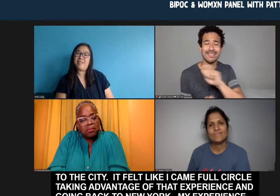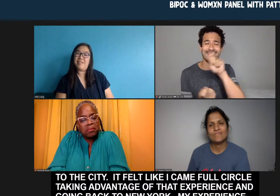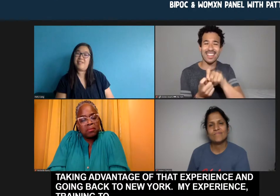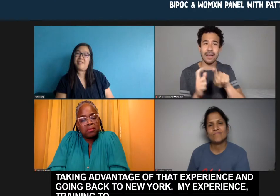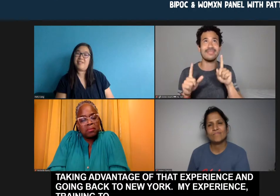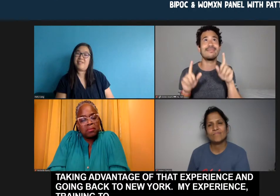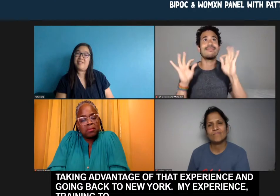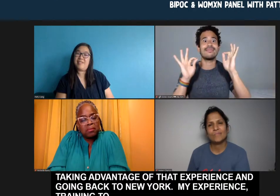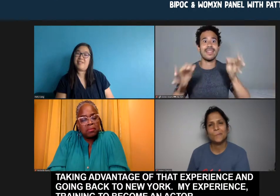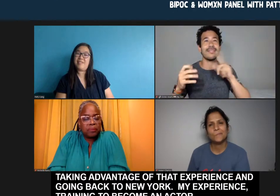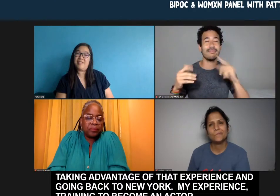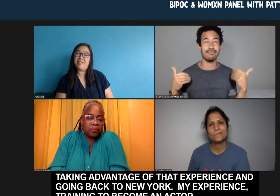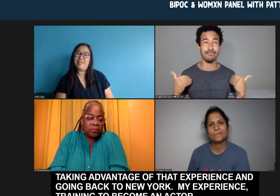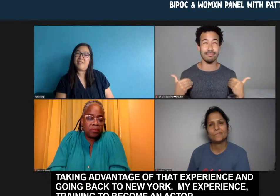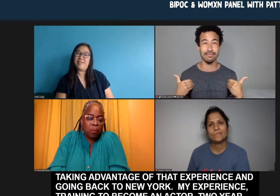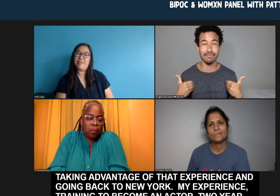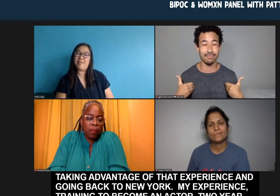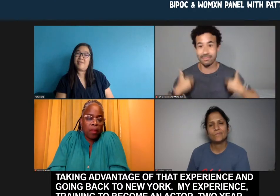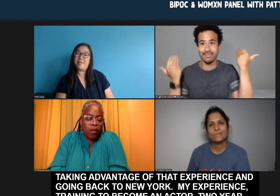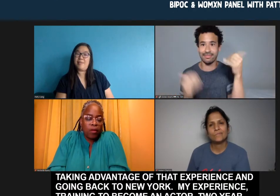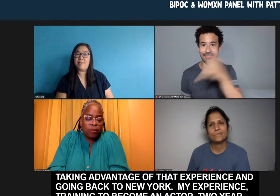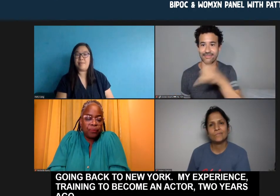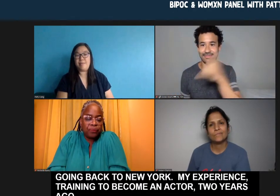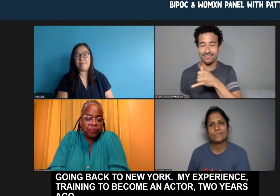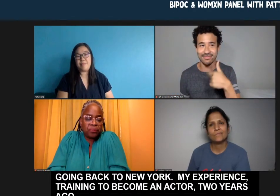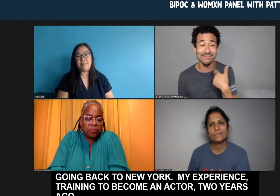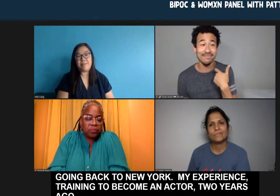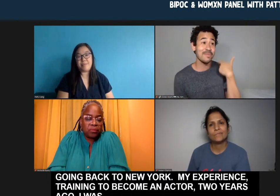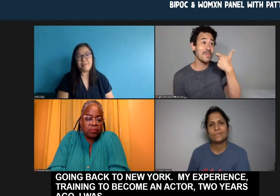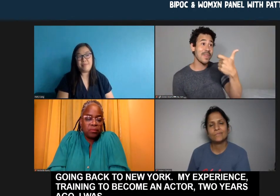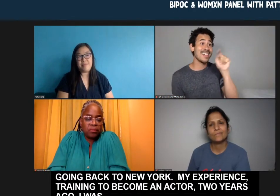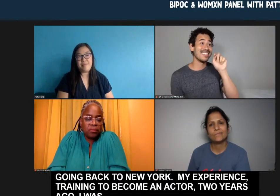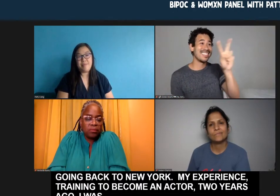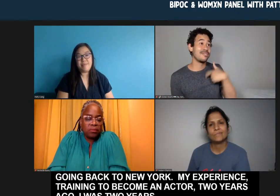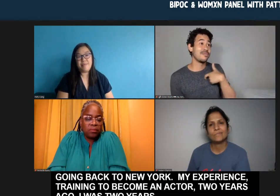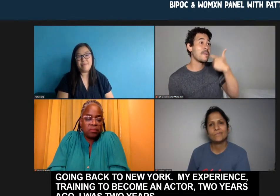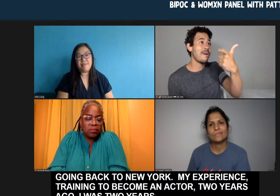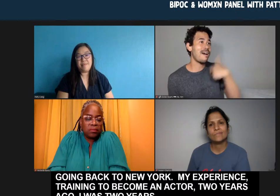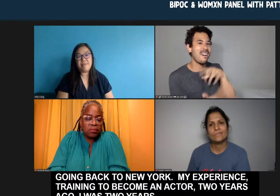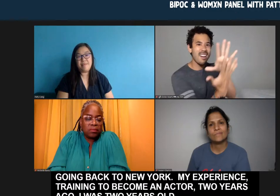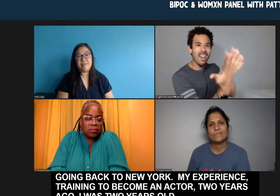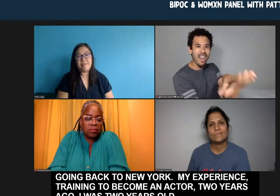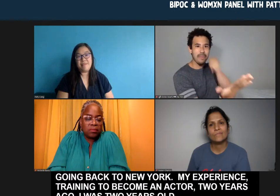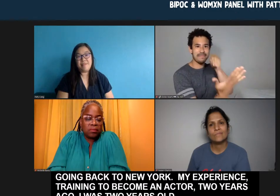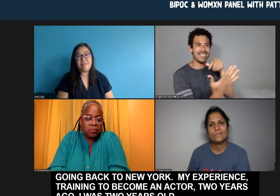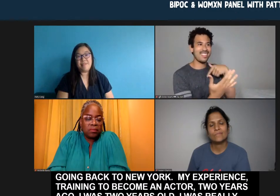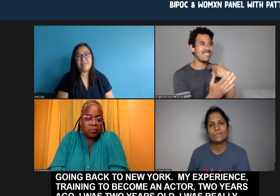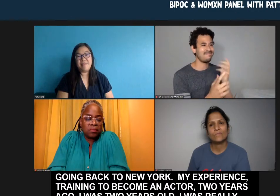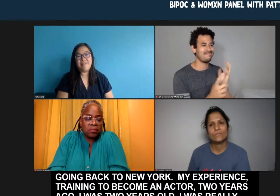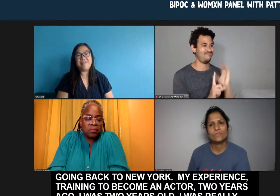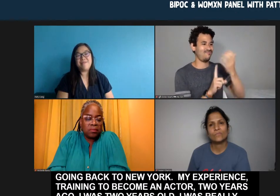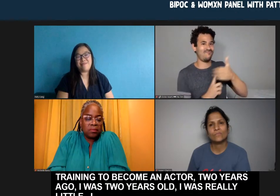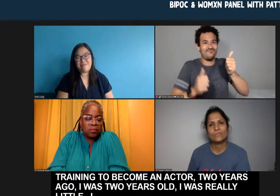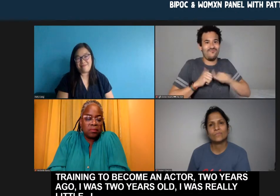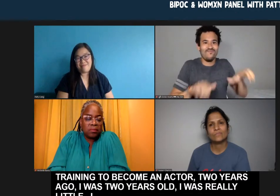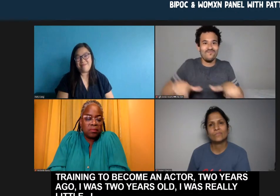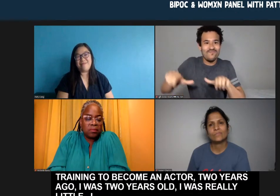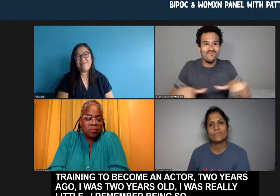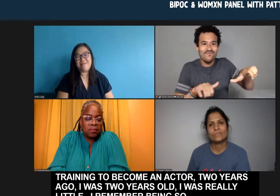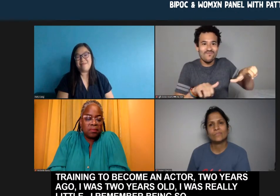I was really little. And I just remembered, I was just so enthralled with something that I saw on TV. And I would